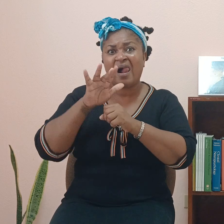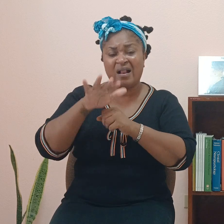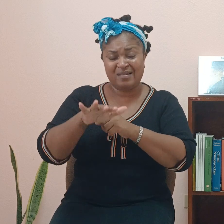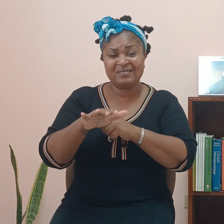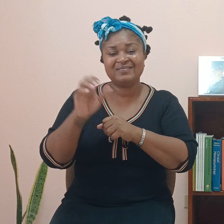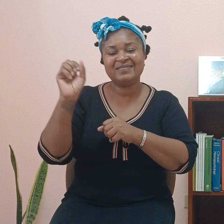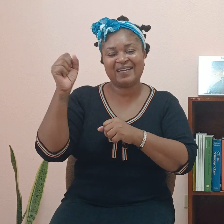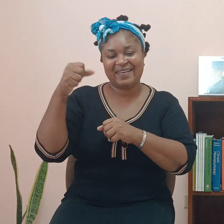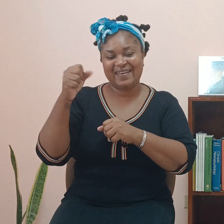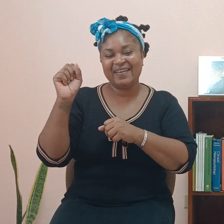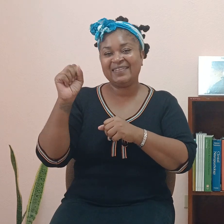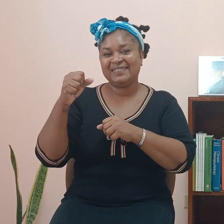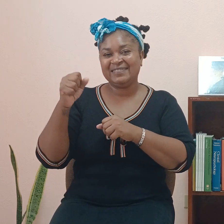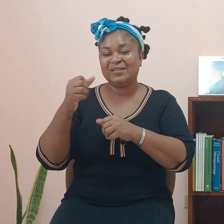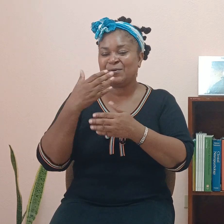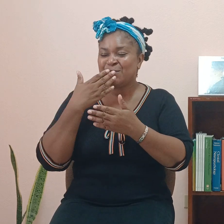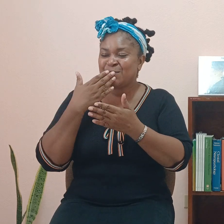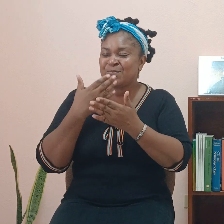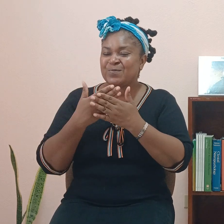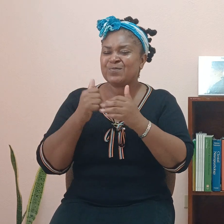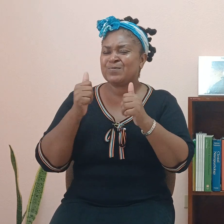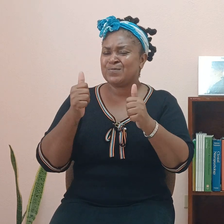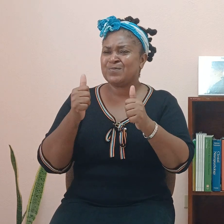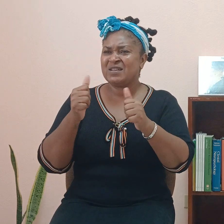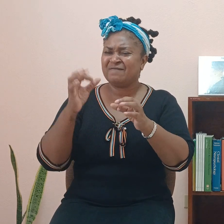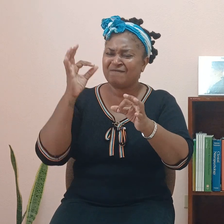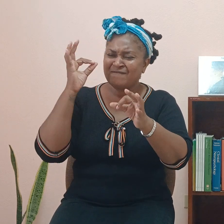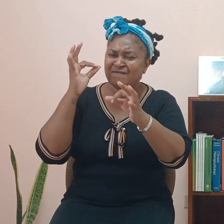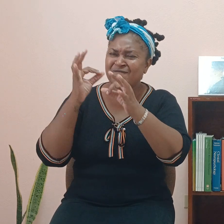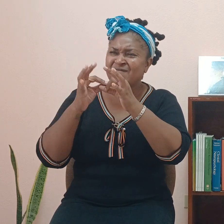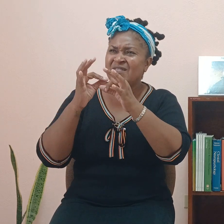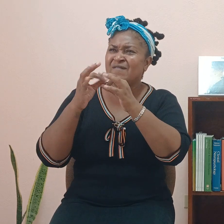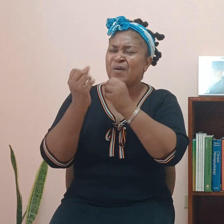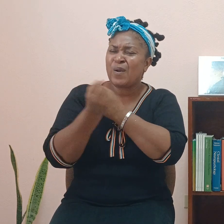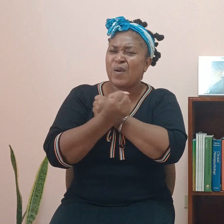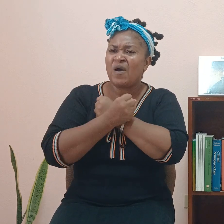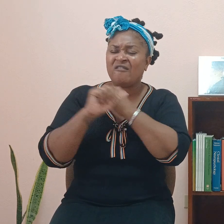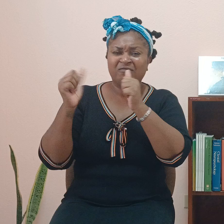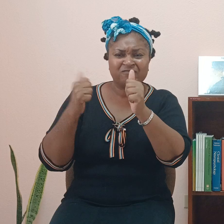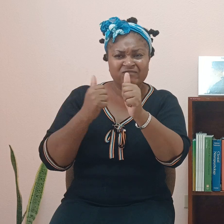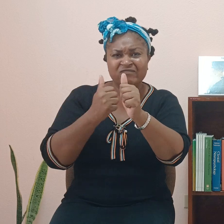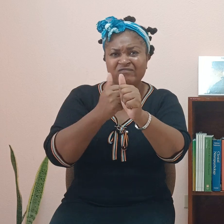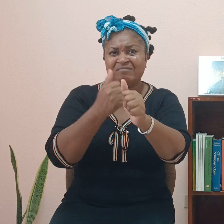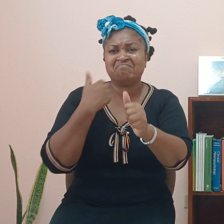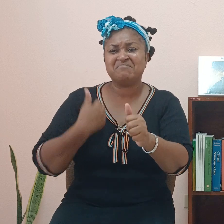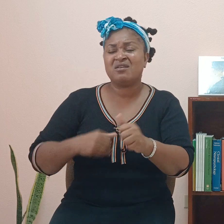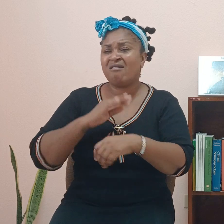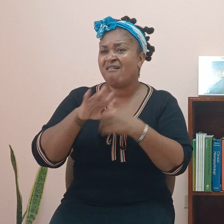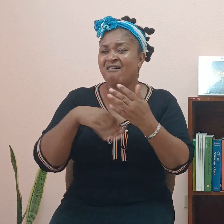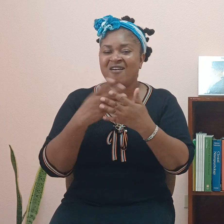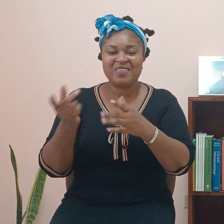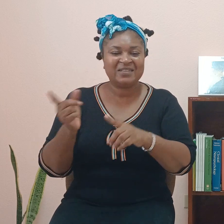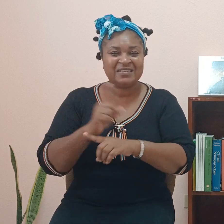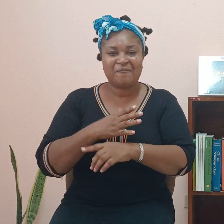Yes, goodness and faithful love will pursue me all the days of my life,